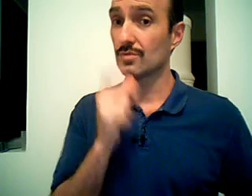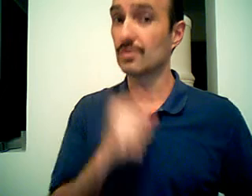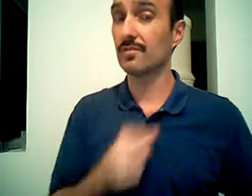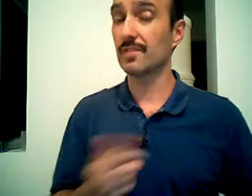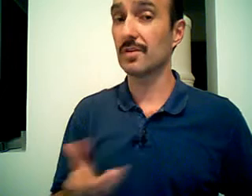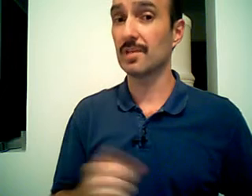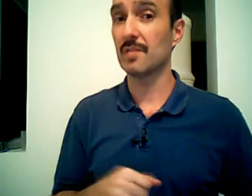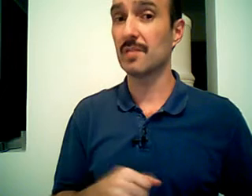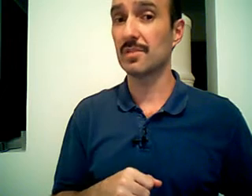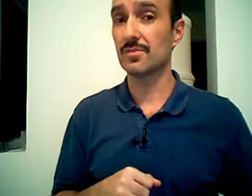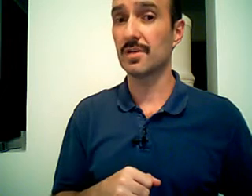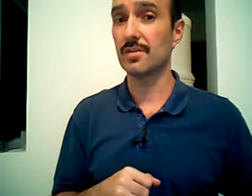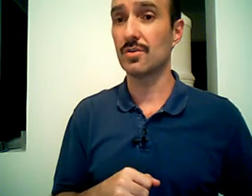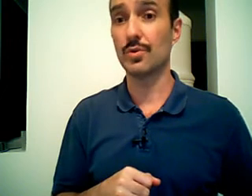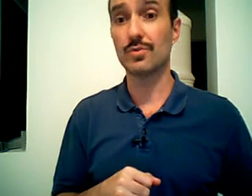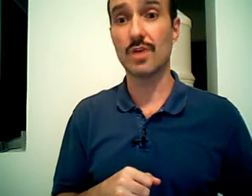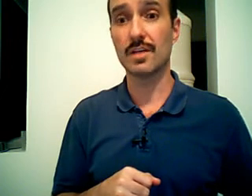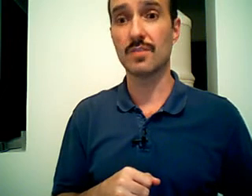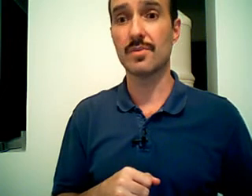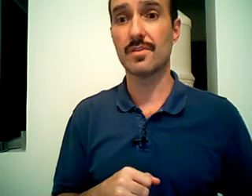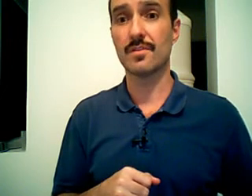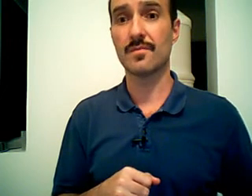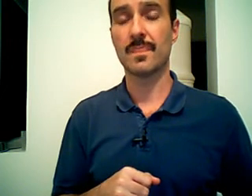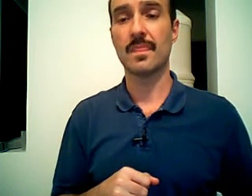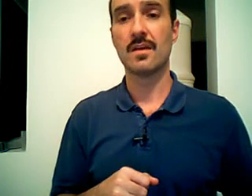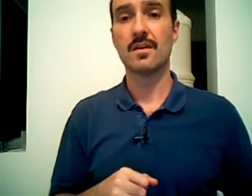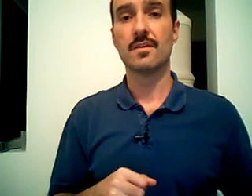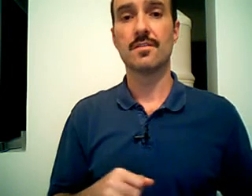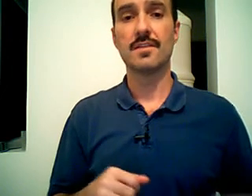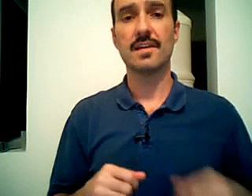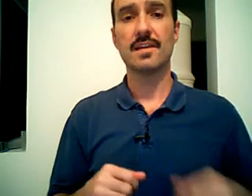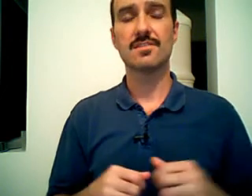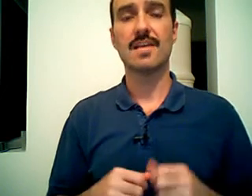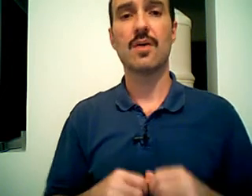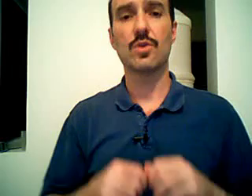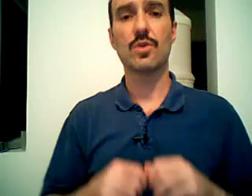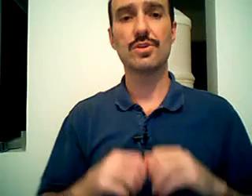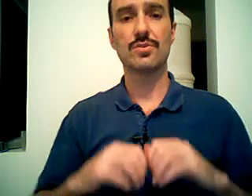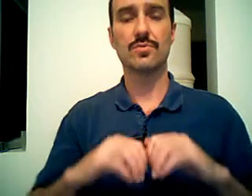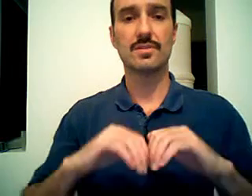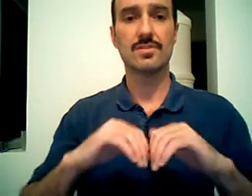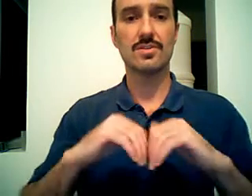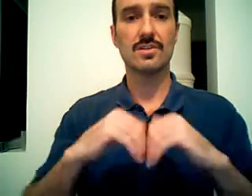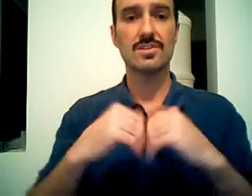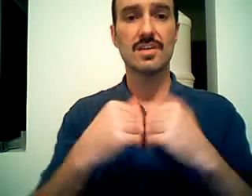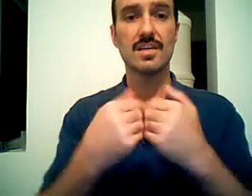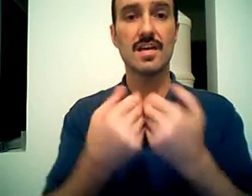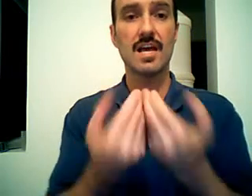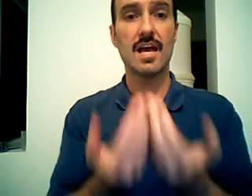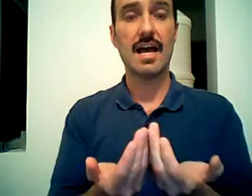can figure out what that means, right? Who are you talking with? The next is how are you? So you could say